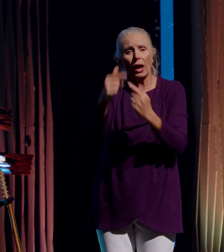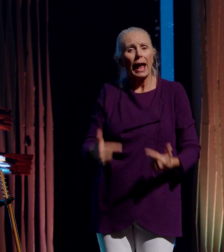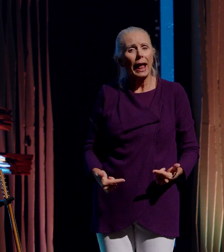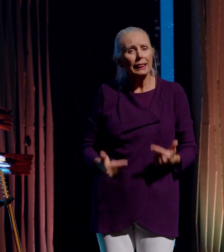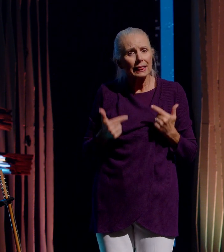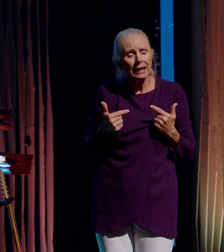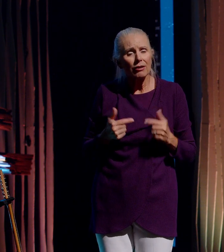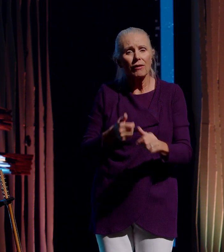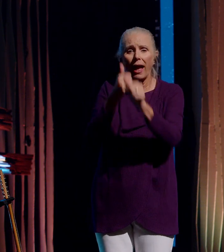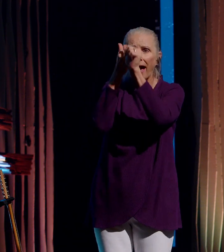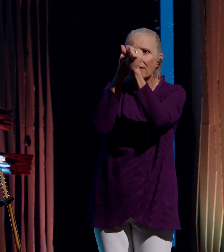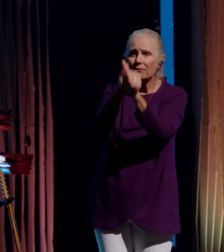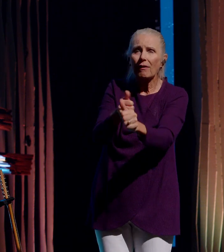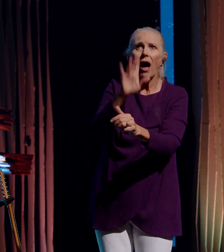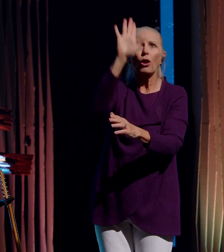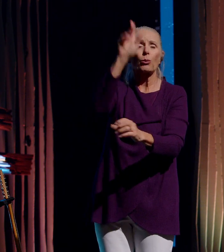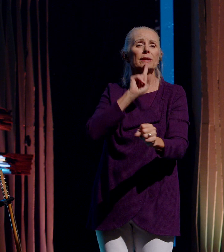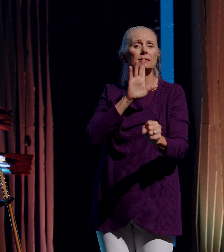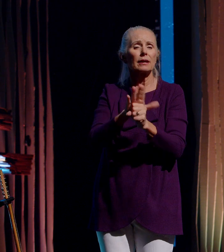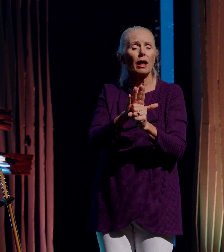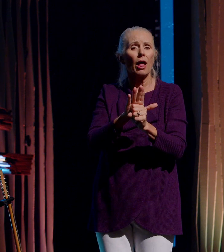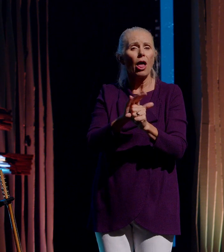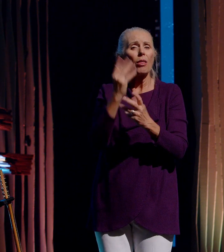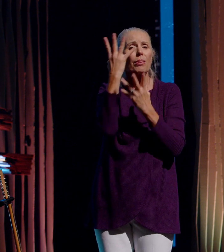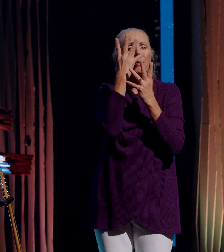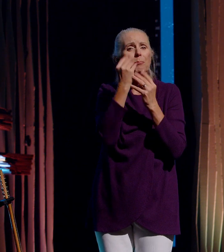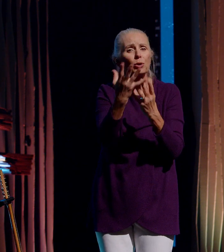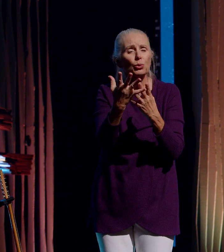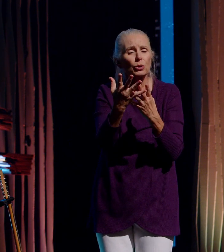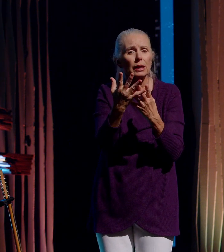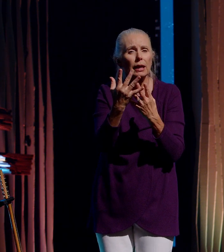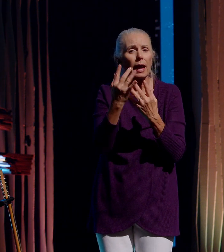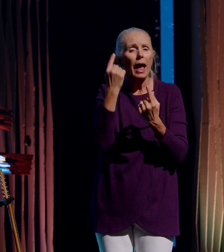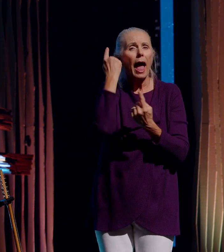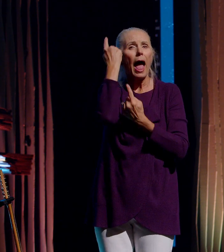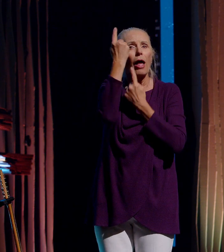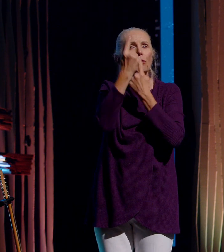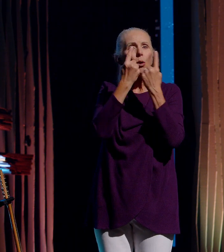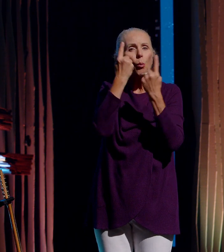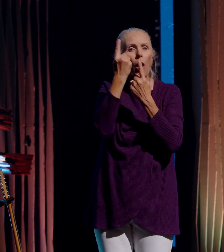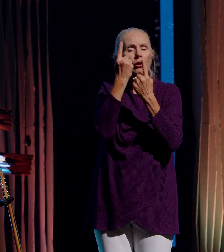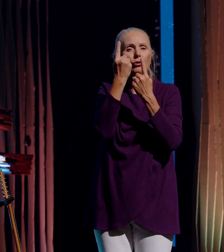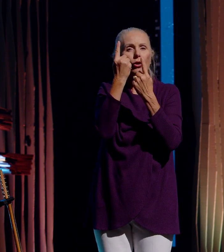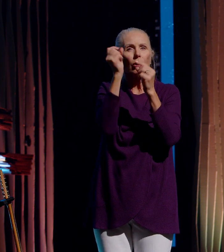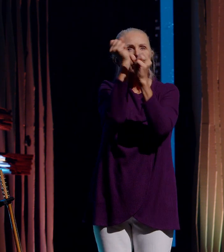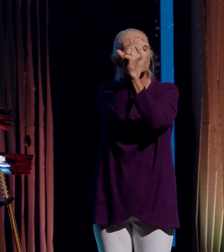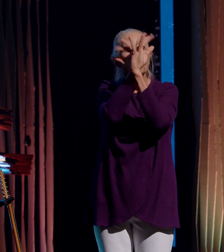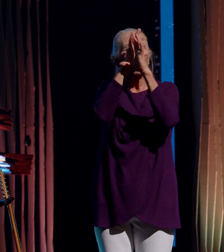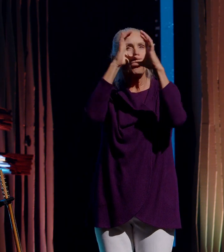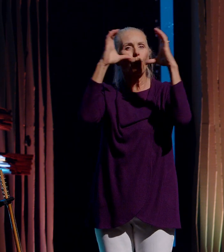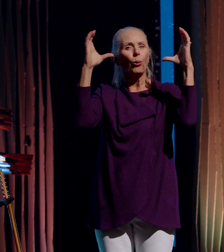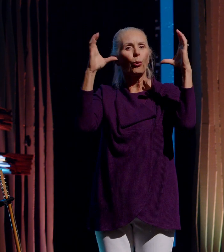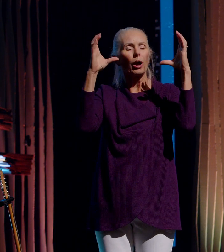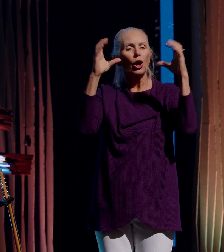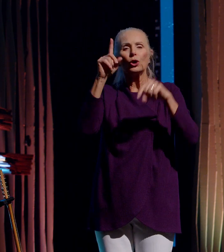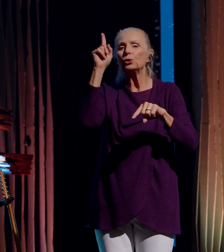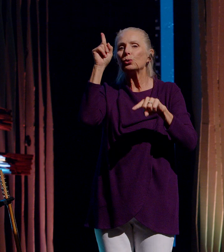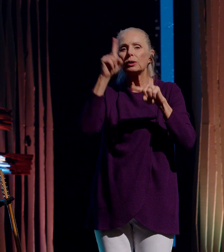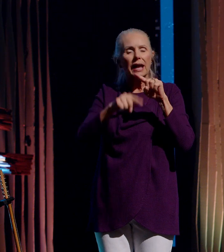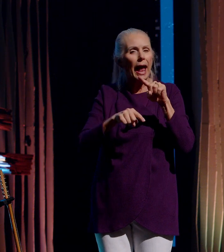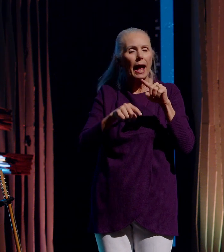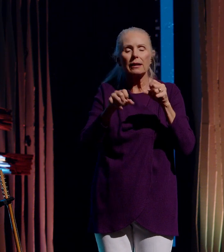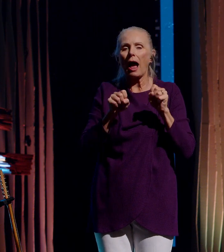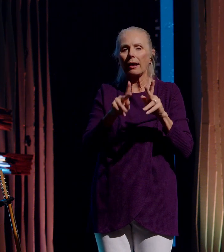the beauty, the wonder of the gospel, we can't let it become lethargic in our souls.